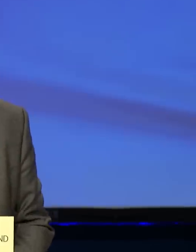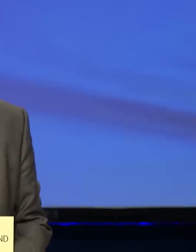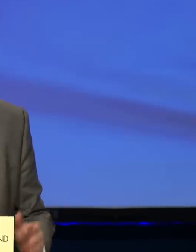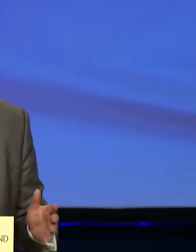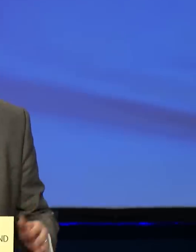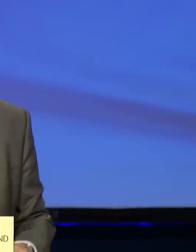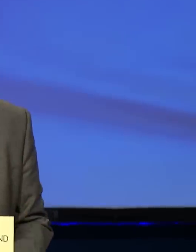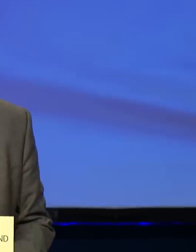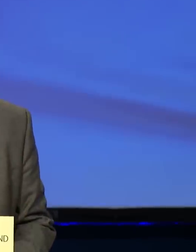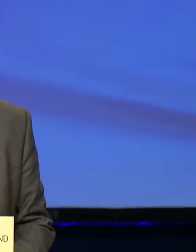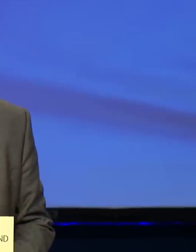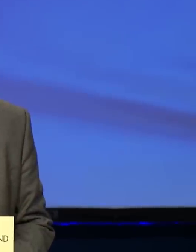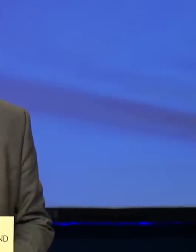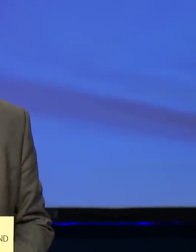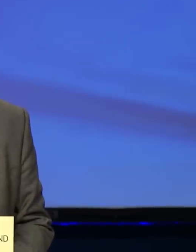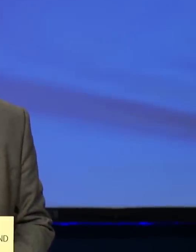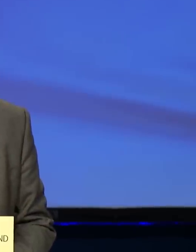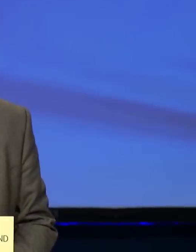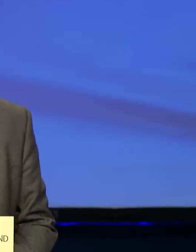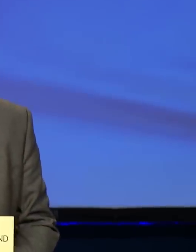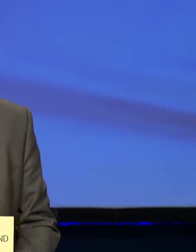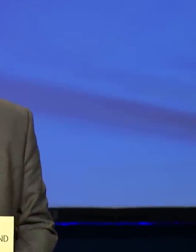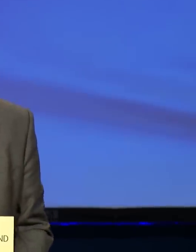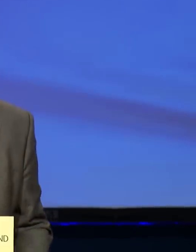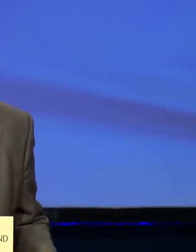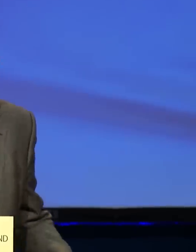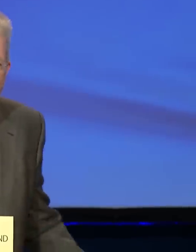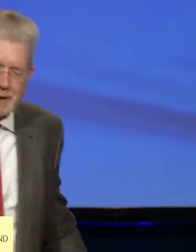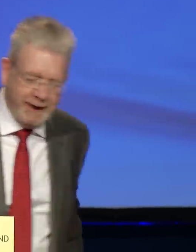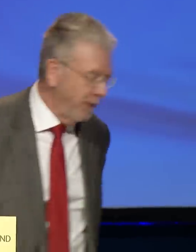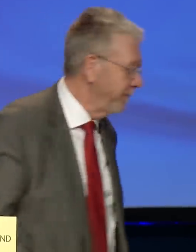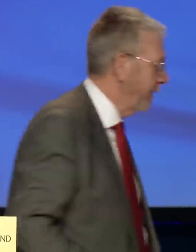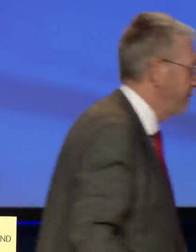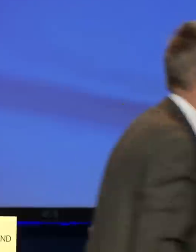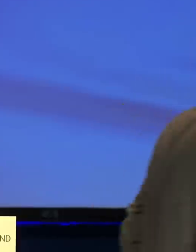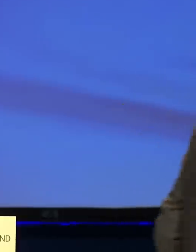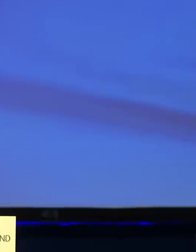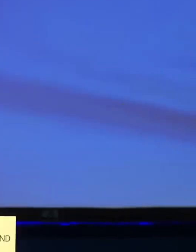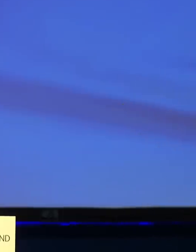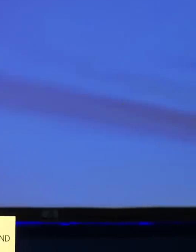conference. So if you form an orderly queue now, you should get to it. Thank you very much. Thank you.